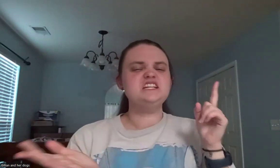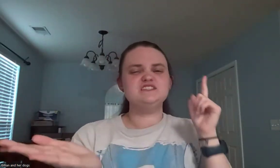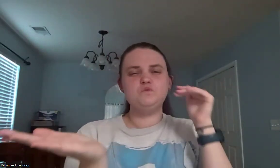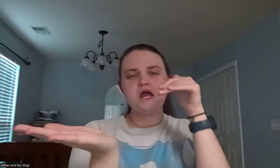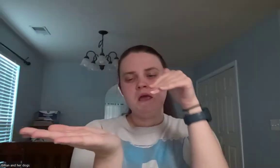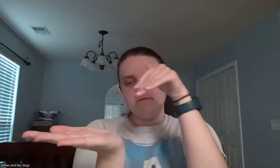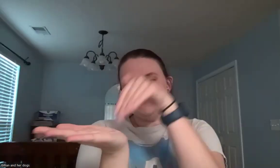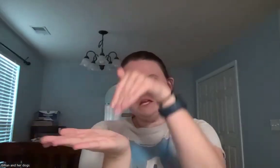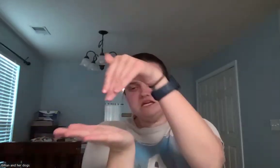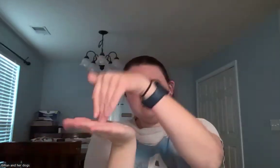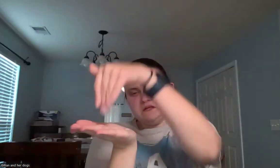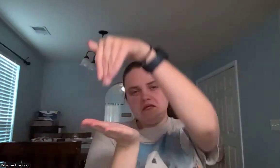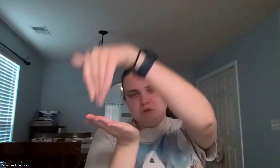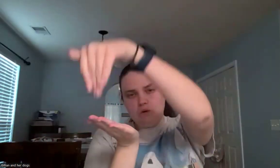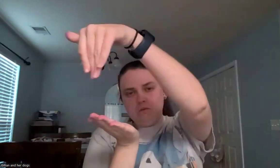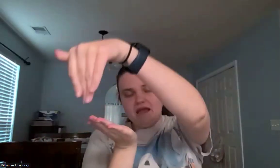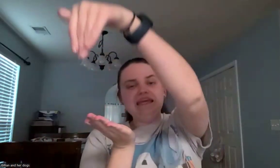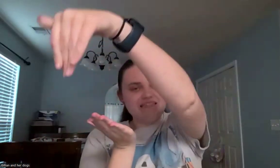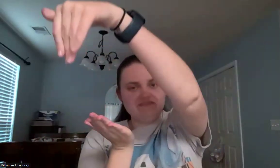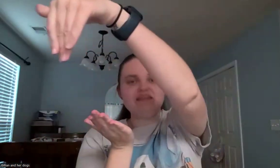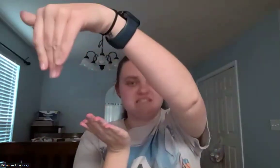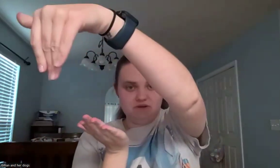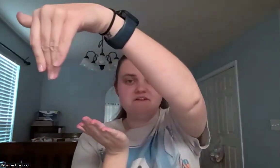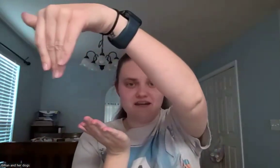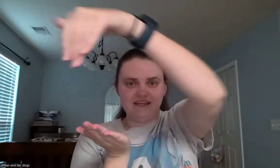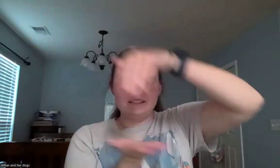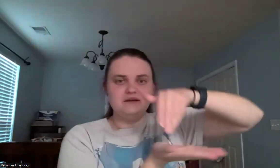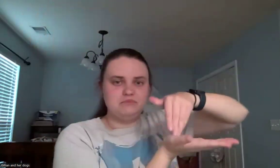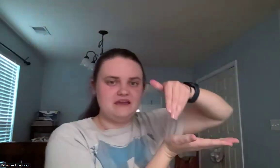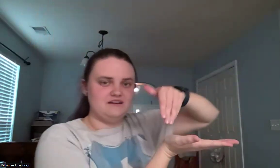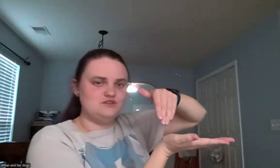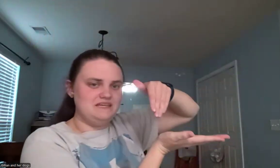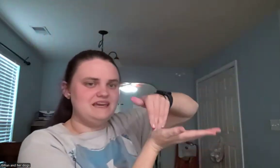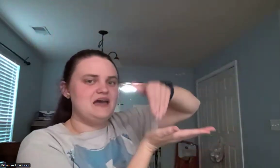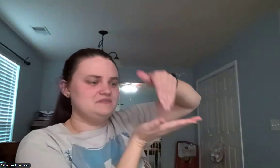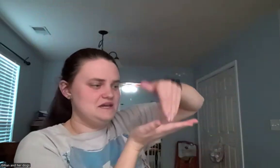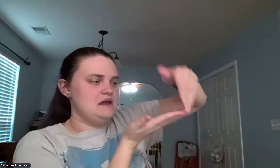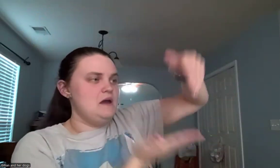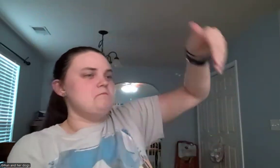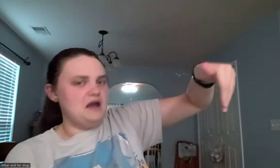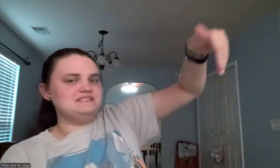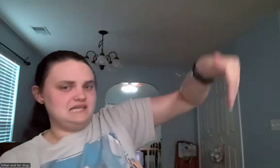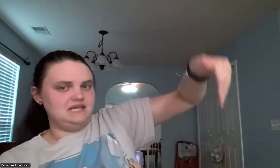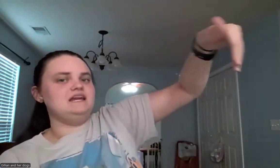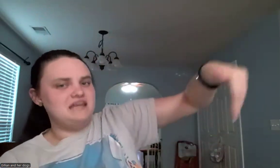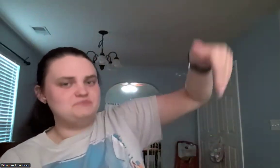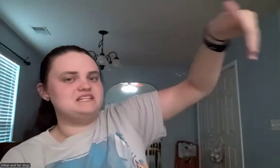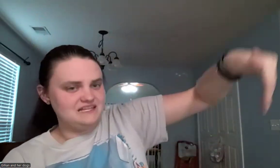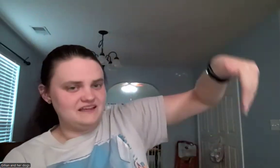is 1 million billion, boom. And he did this to be funny, to be a play on. So he kept bouncing and he kept pretending like he's